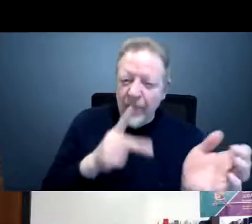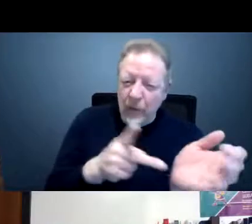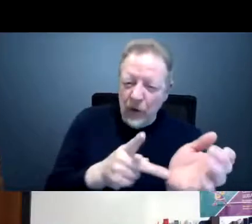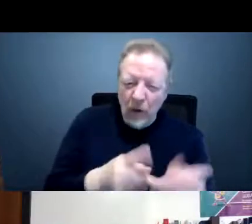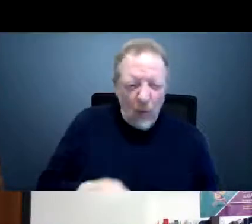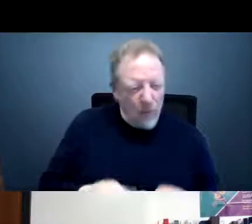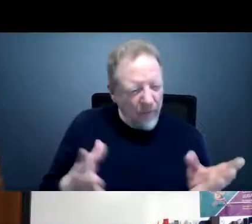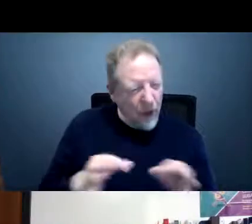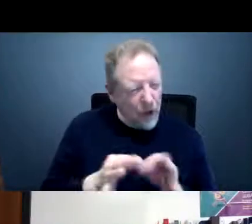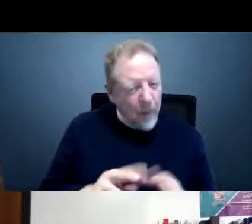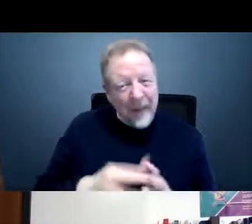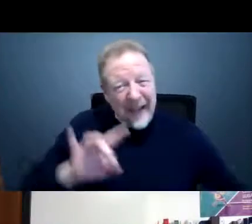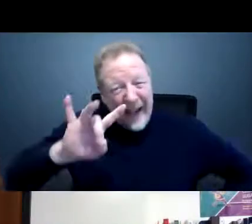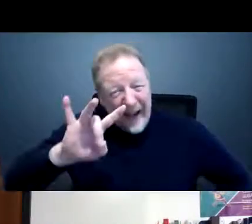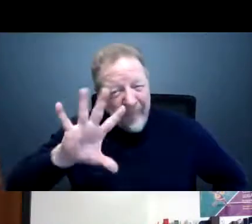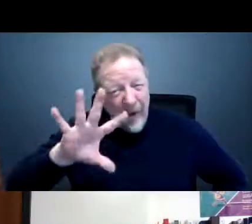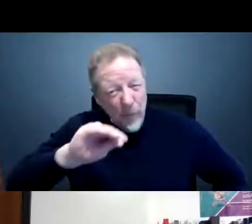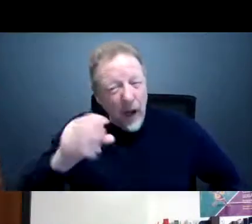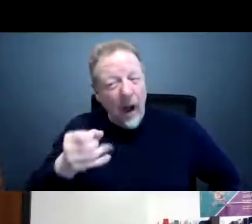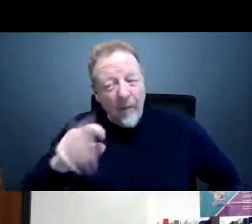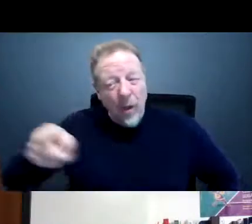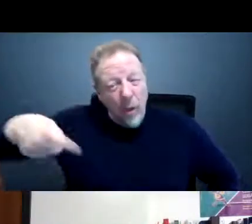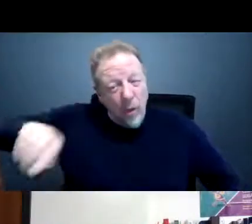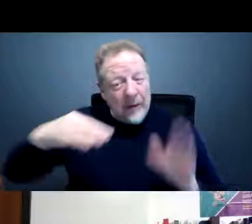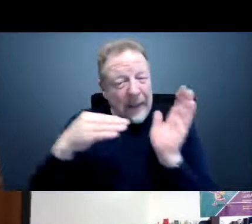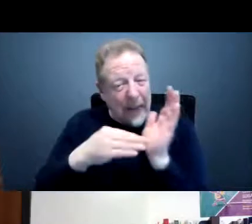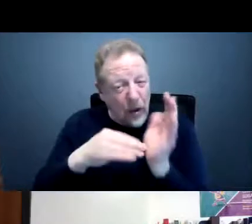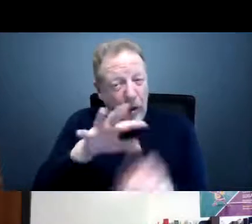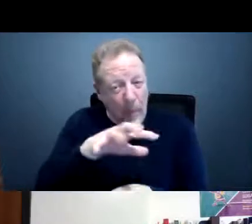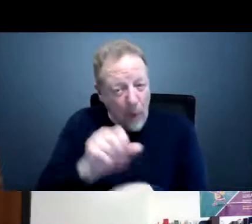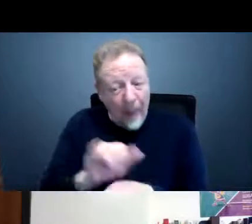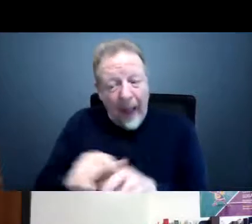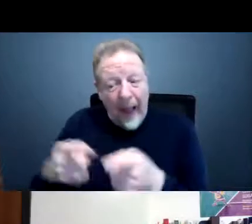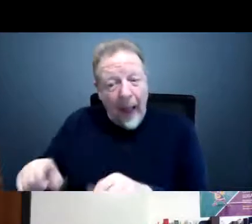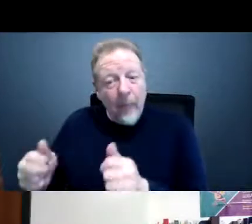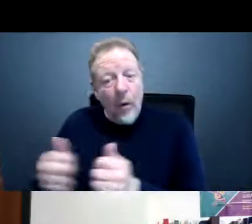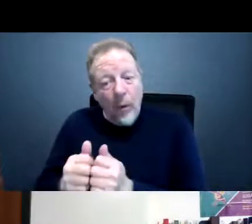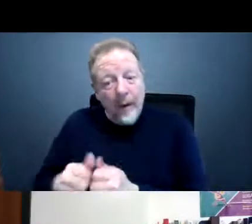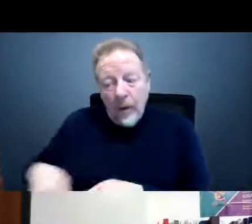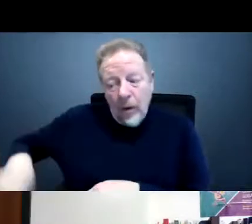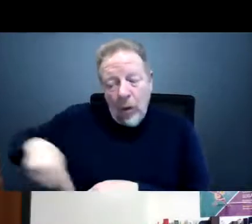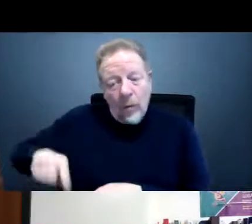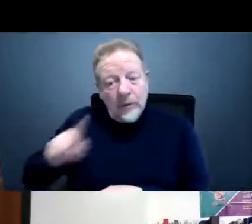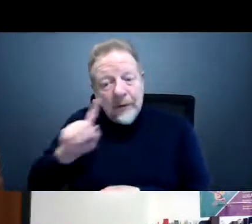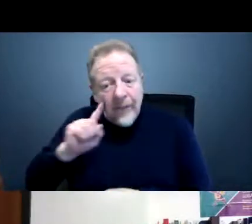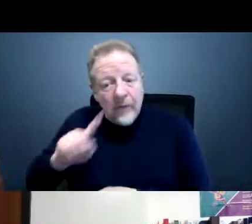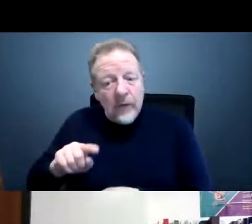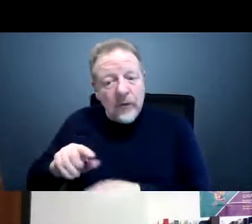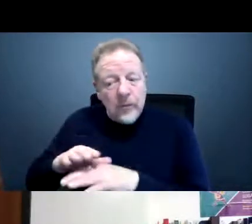means 85% of the appointments that are happening with the respondents, there's no interpreter. So the child is just